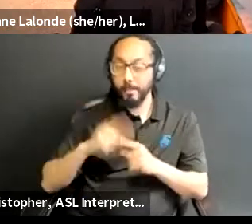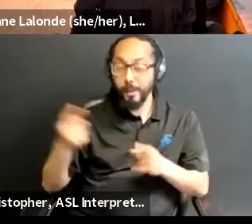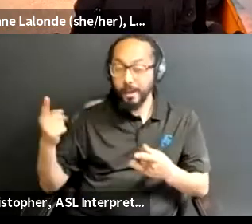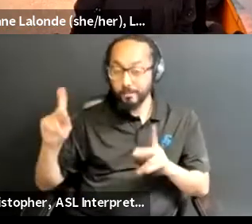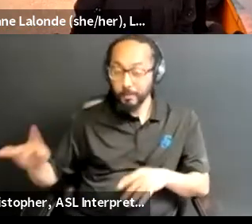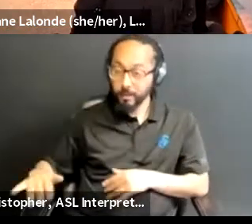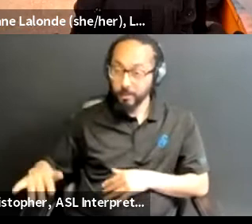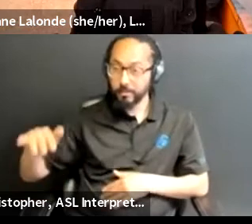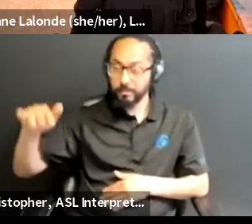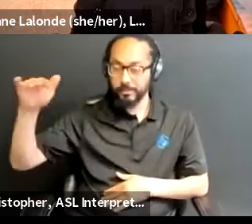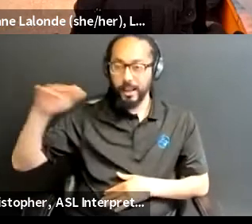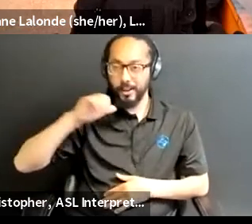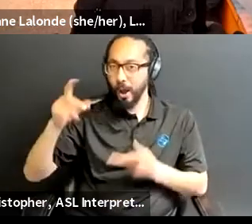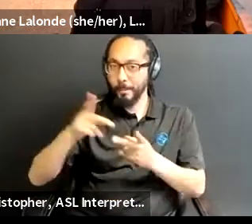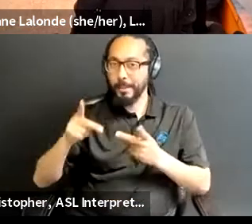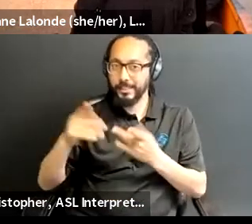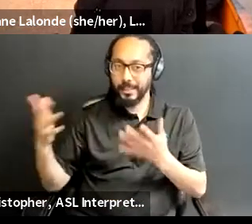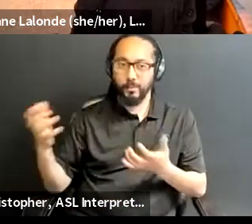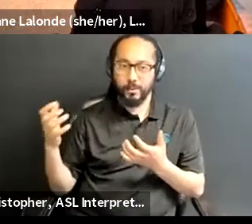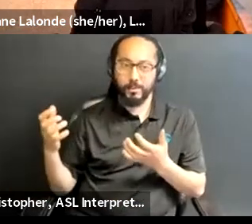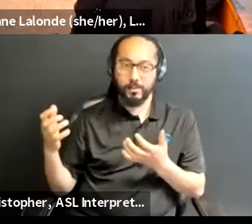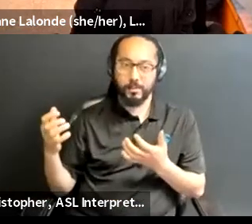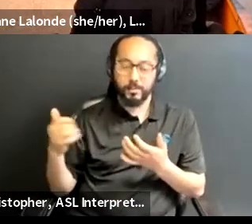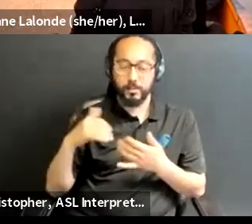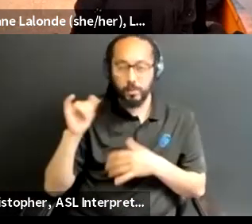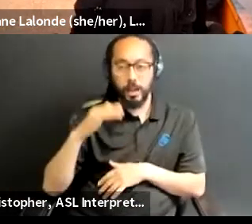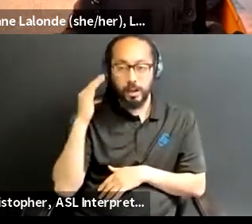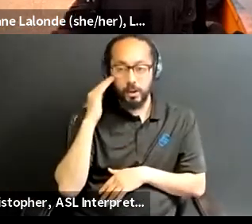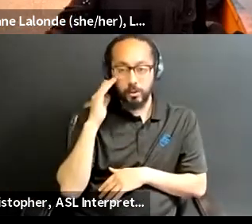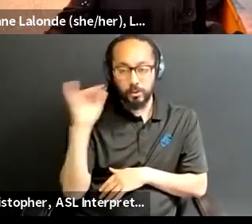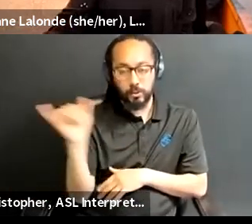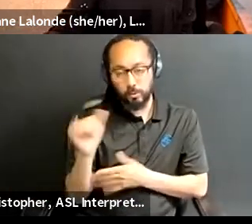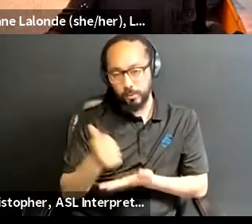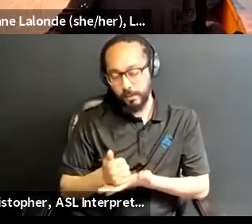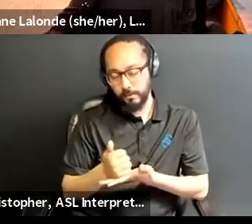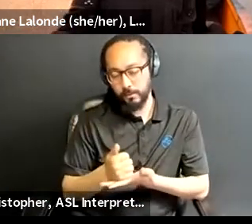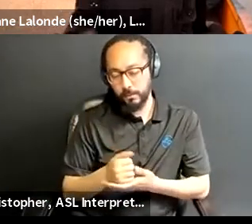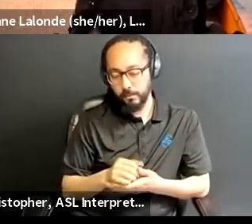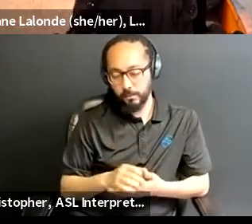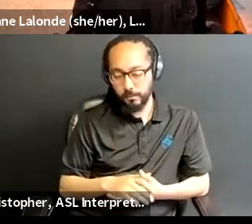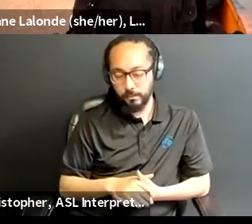with that knowledge, I think, is also helpful.